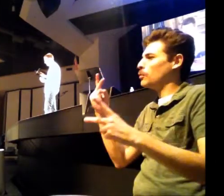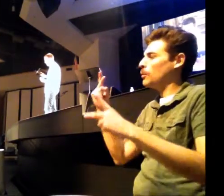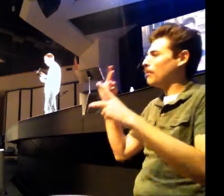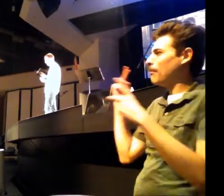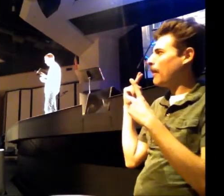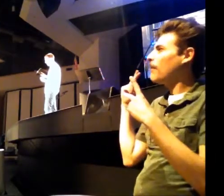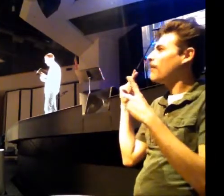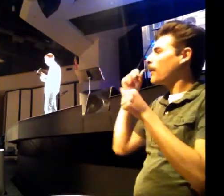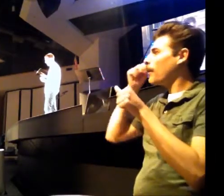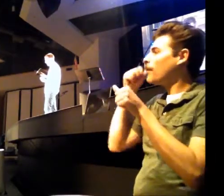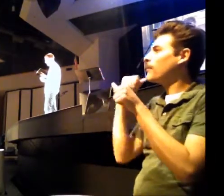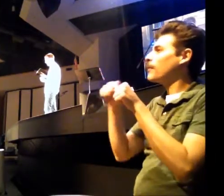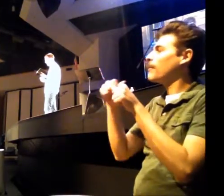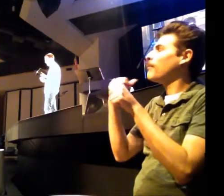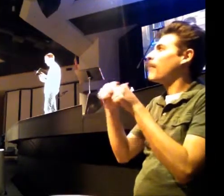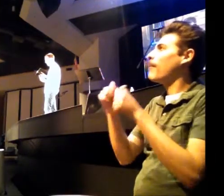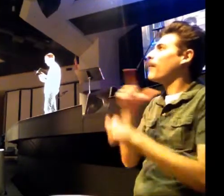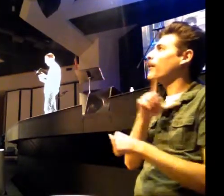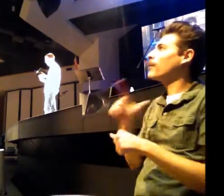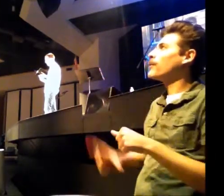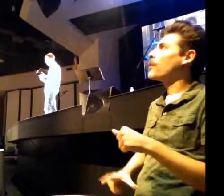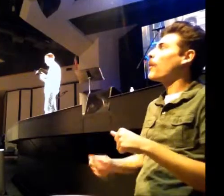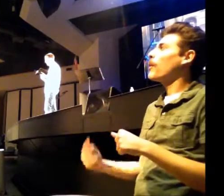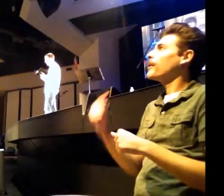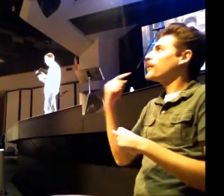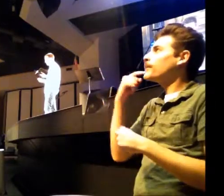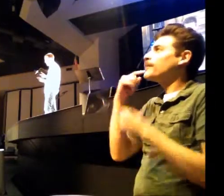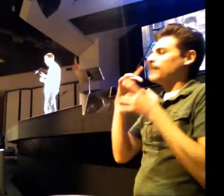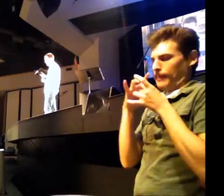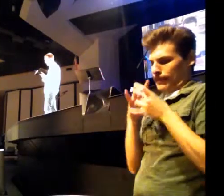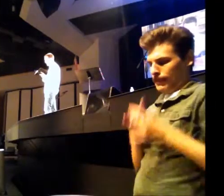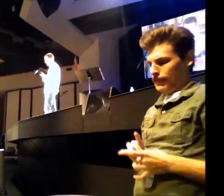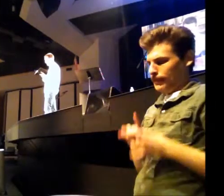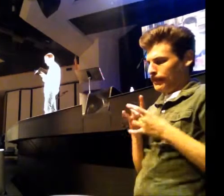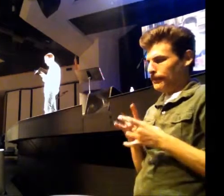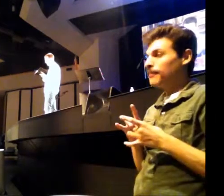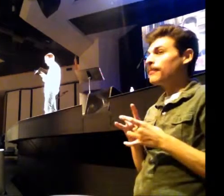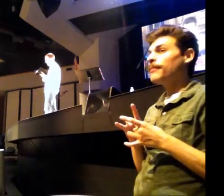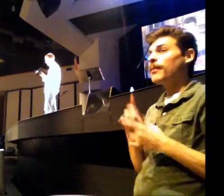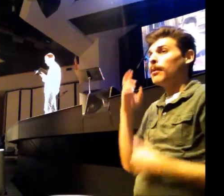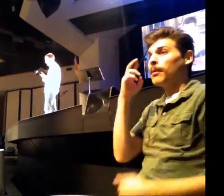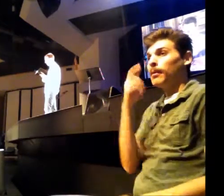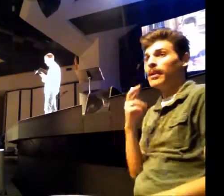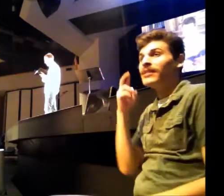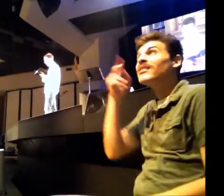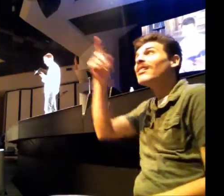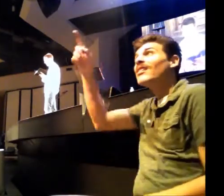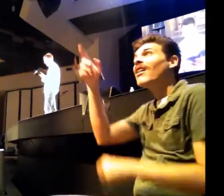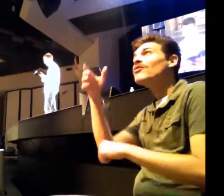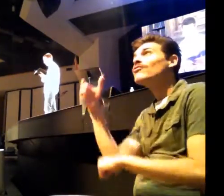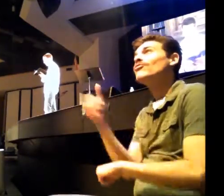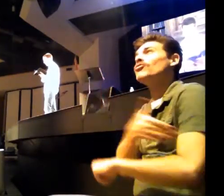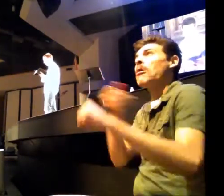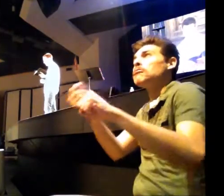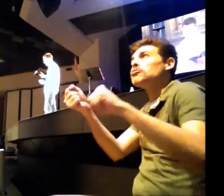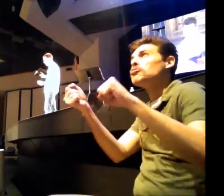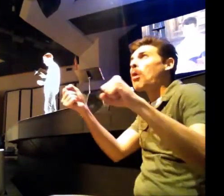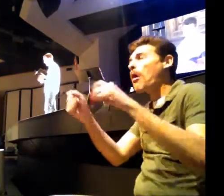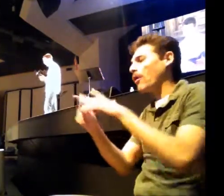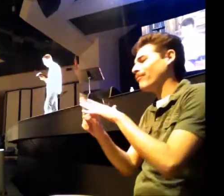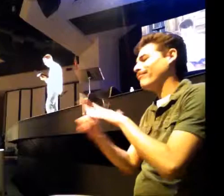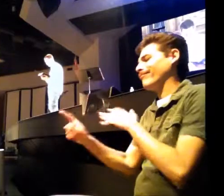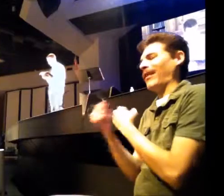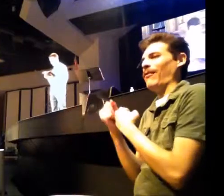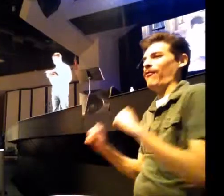that the law of the Lord may be in your mouth. For with a strong hand the Lord has brought you out of Egypt. You